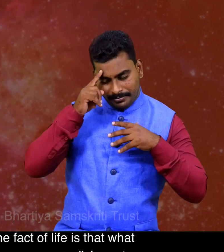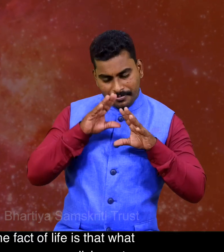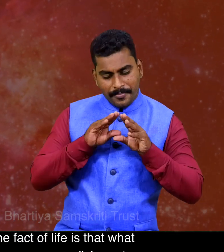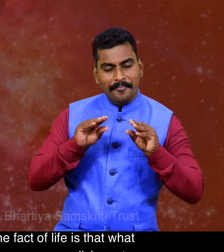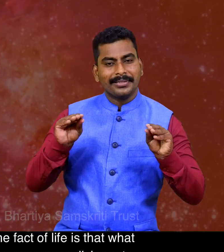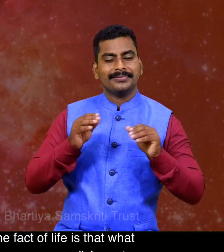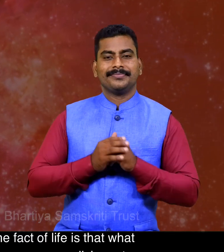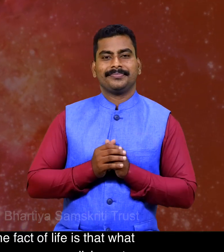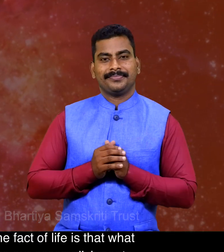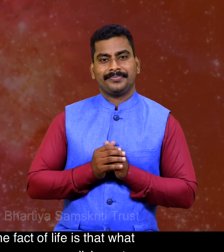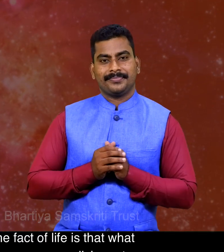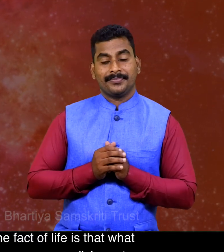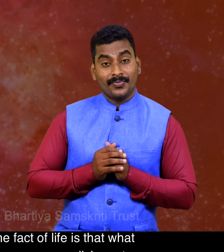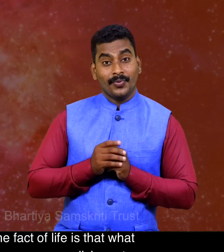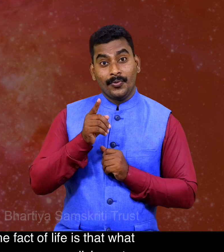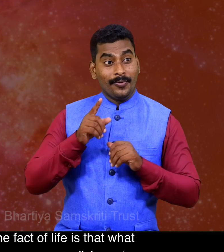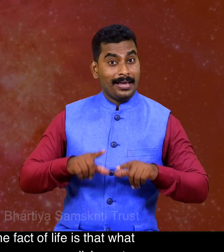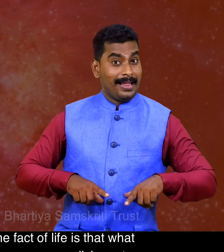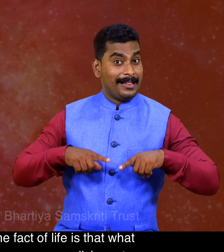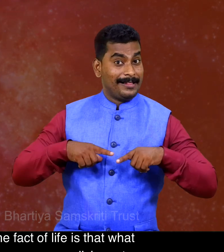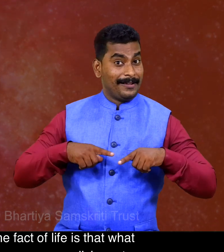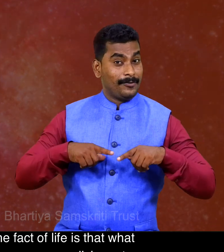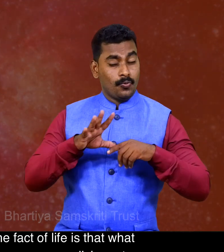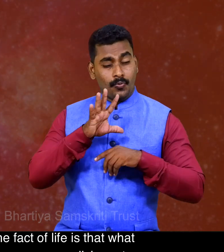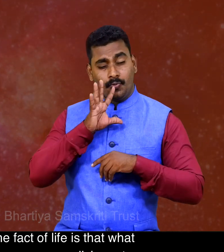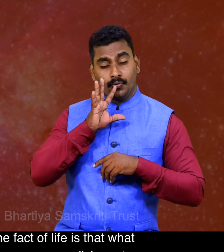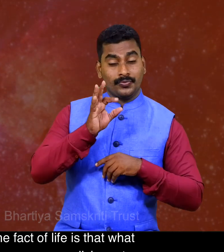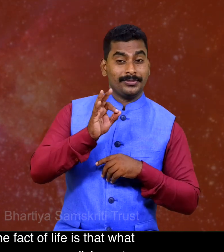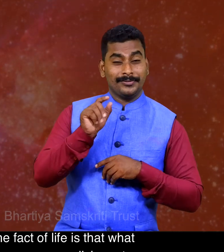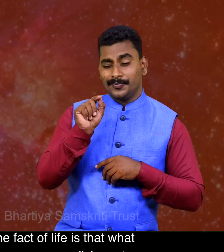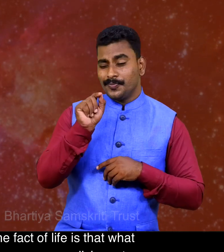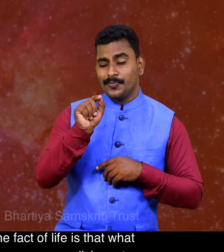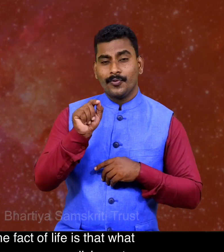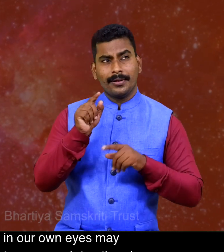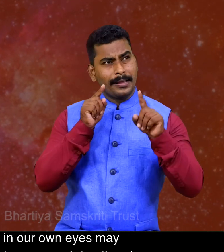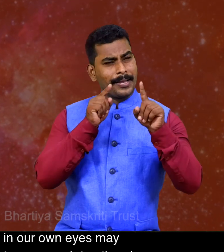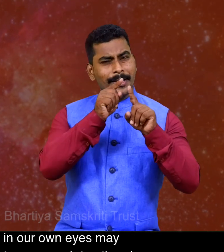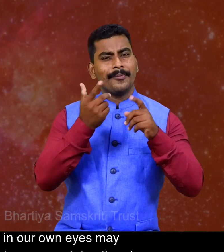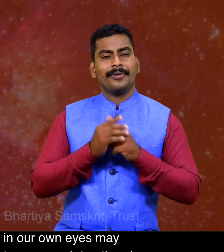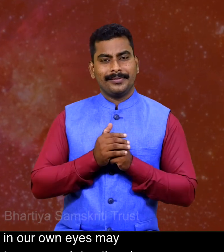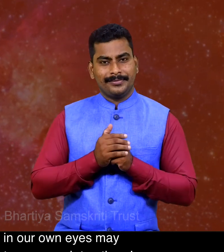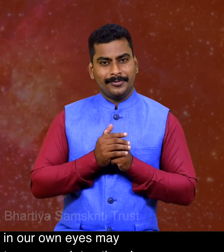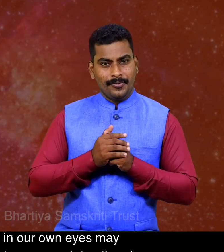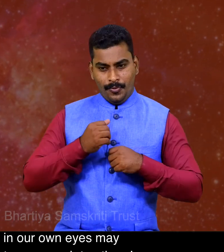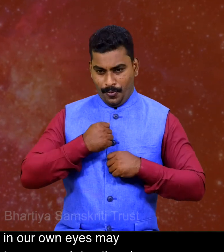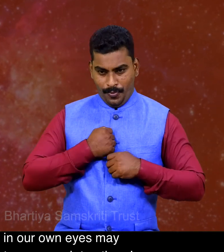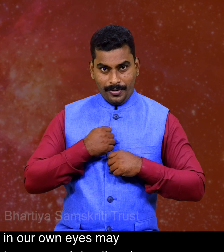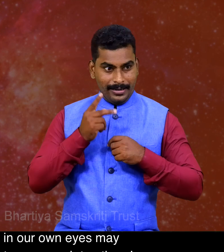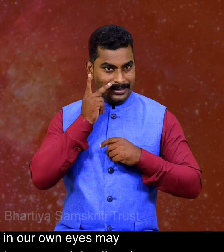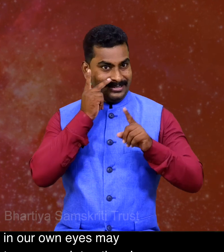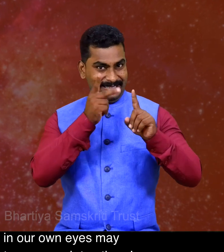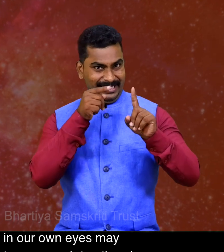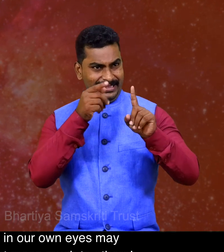The fact of life is that what are our accomplishments in our own